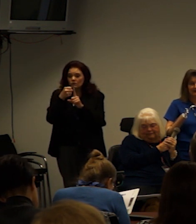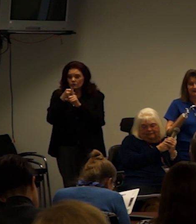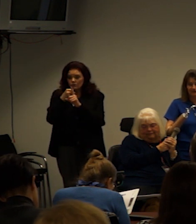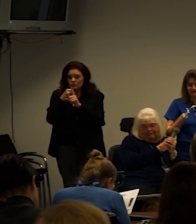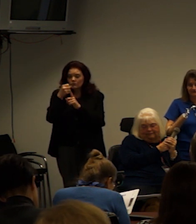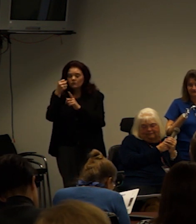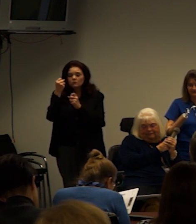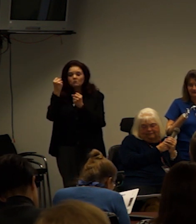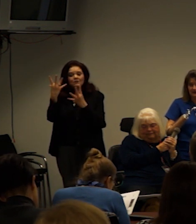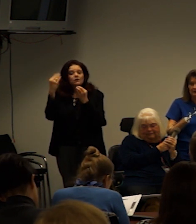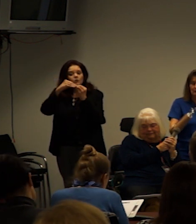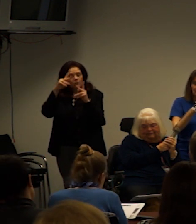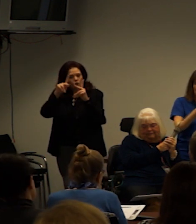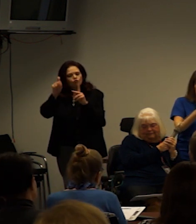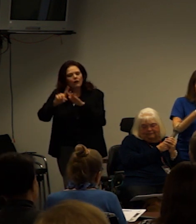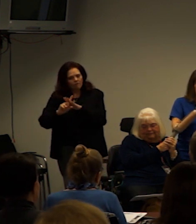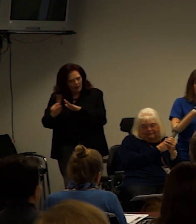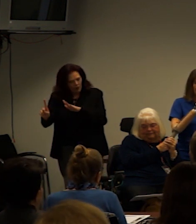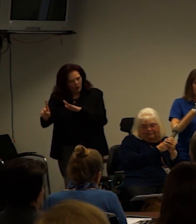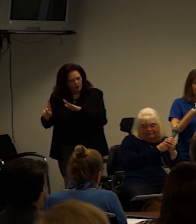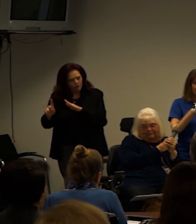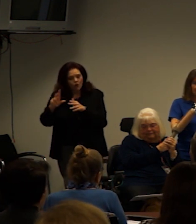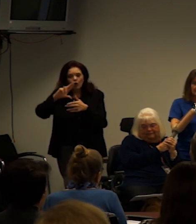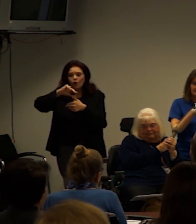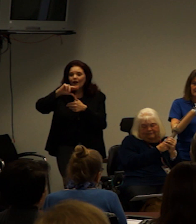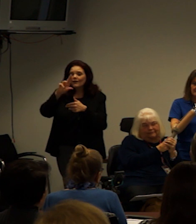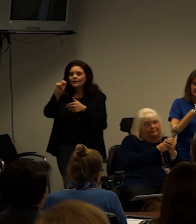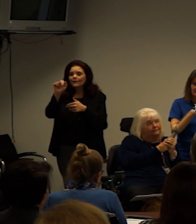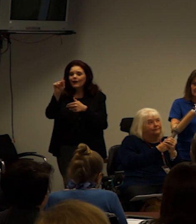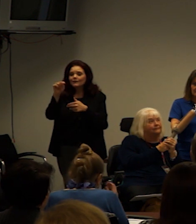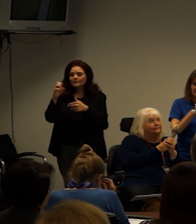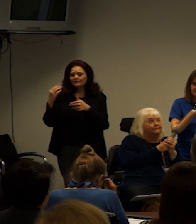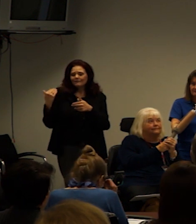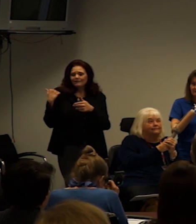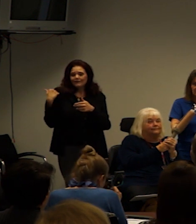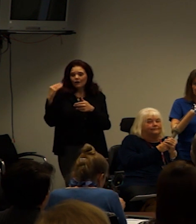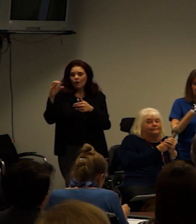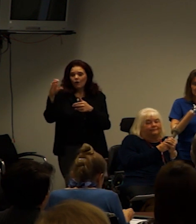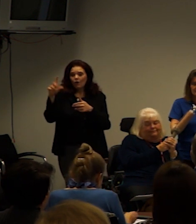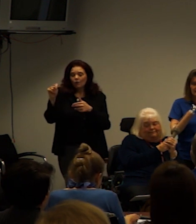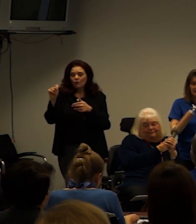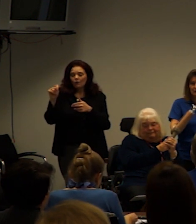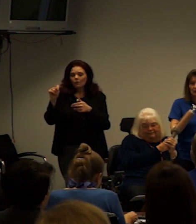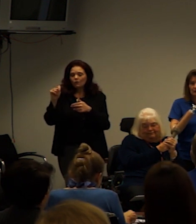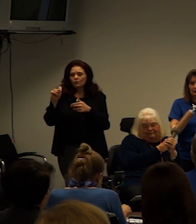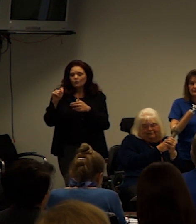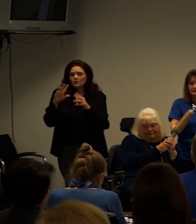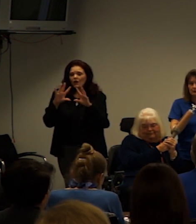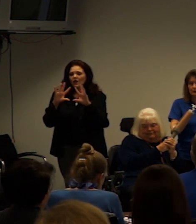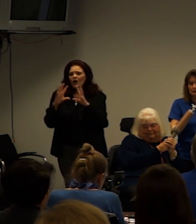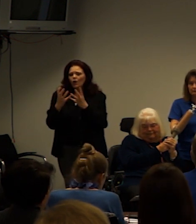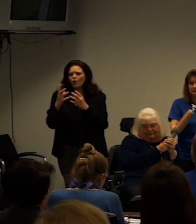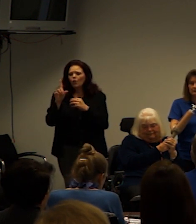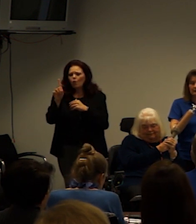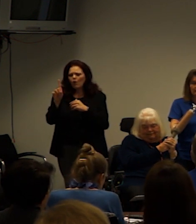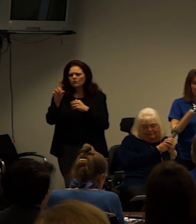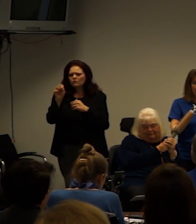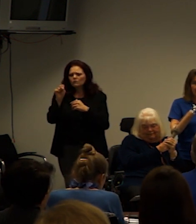should have evacuated. When Hurricane Nate came through this past October, it was a Category 1